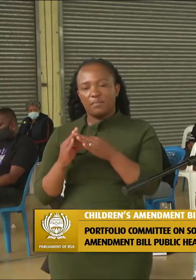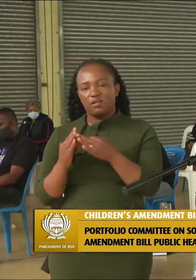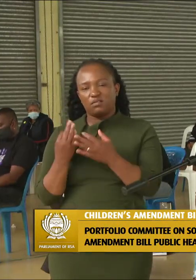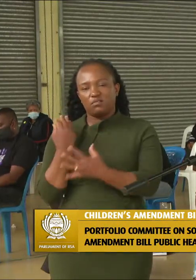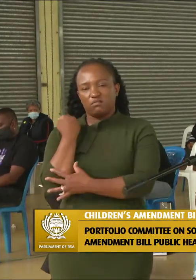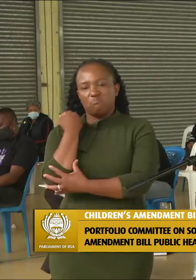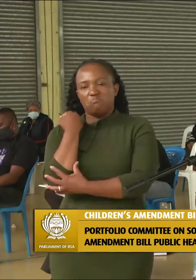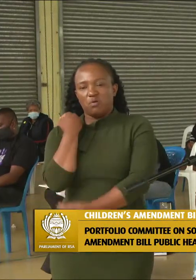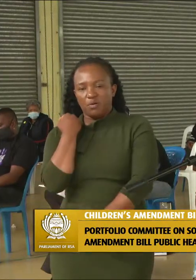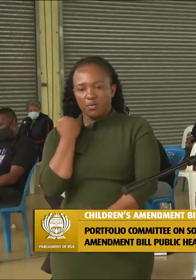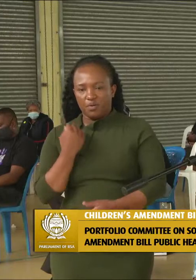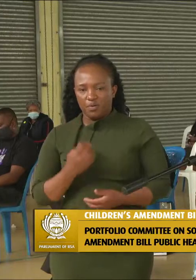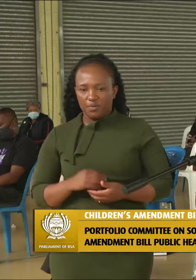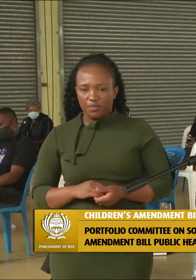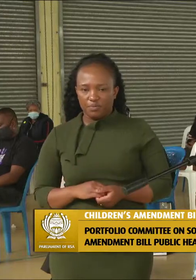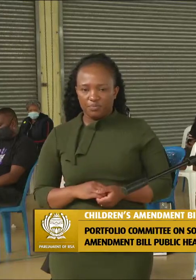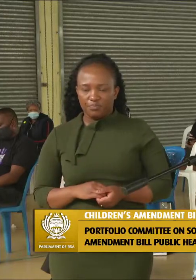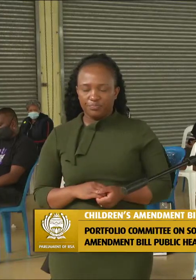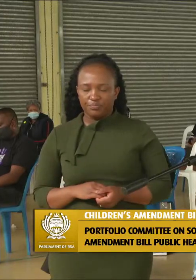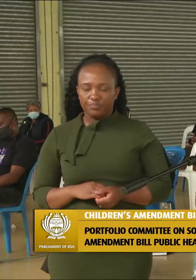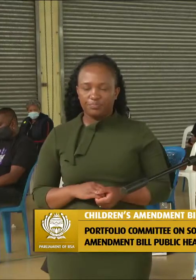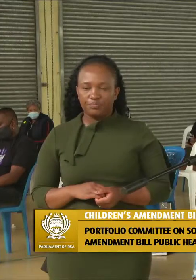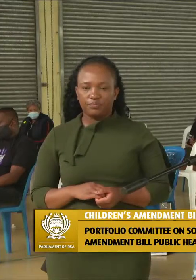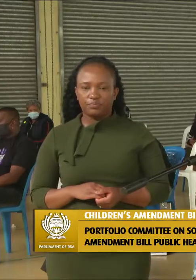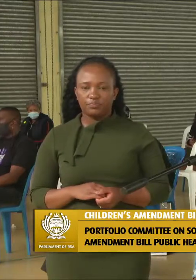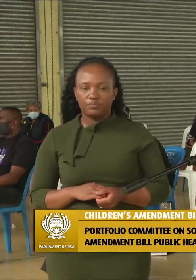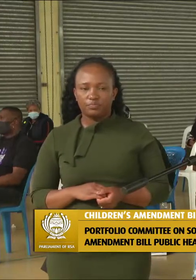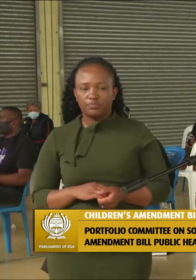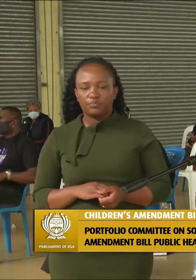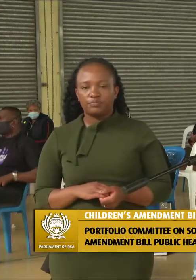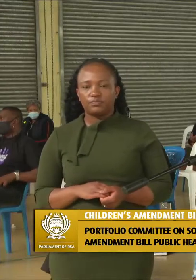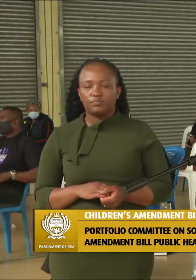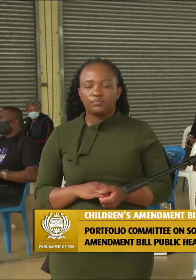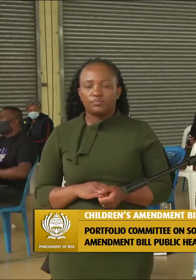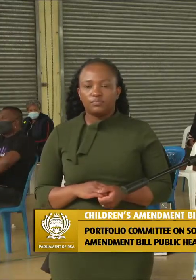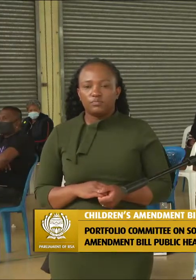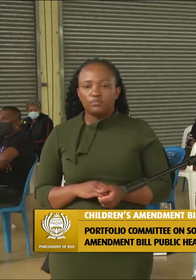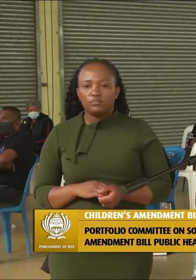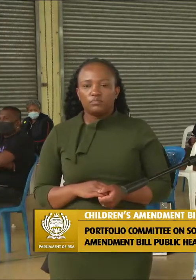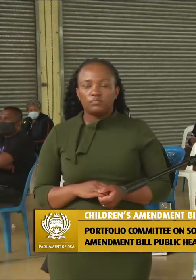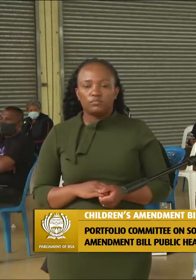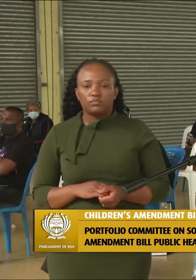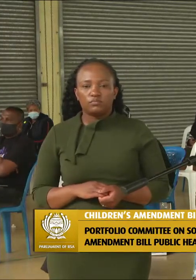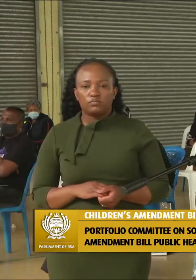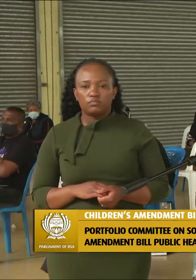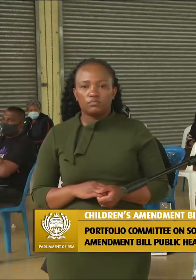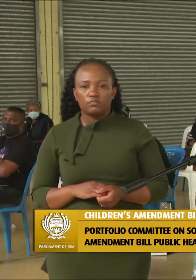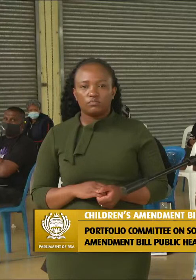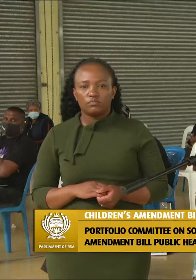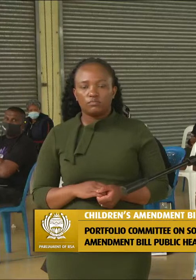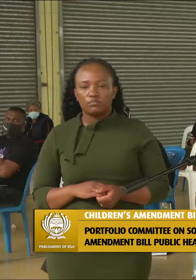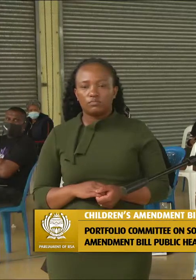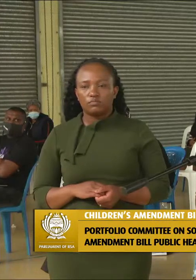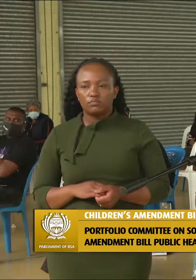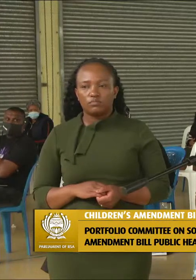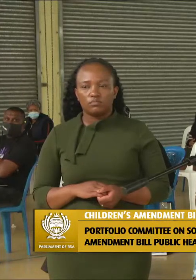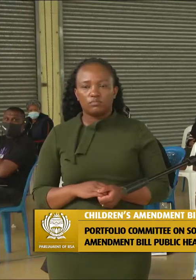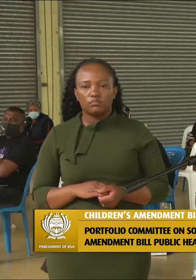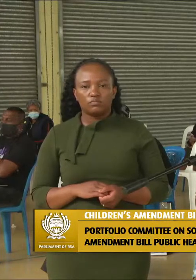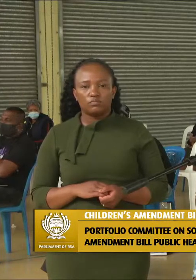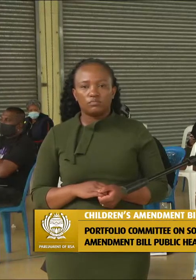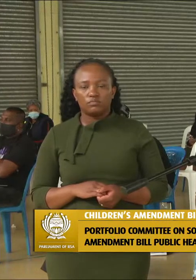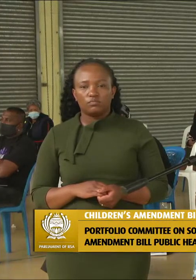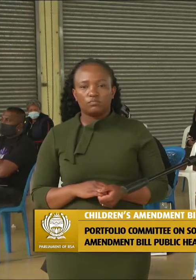find other families, they are so poor, they can't even have transport for their kids or to transport them to